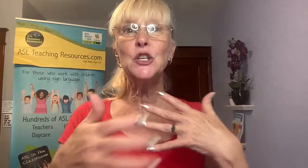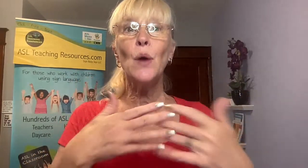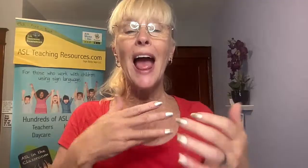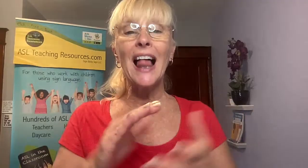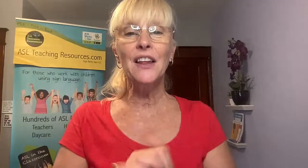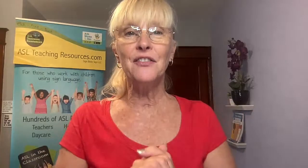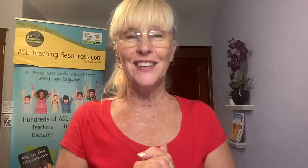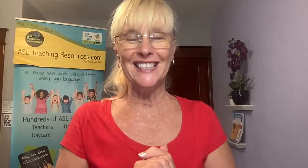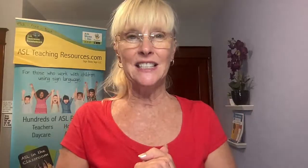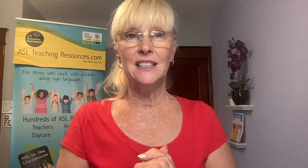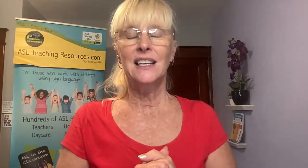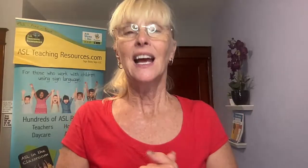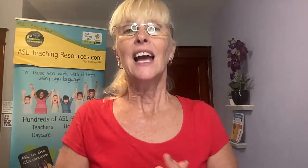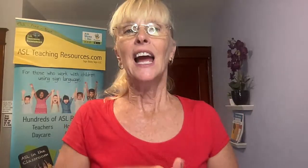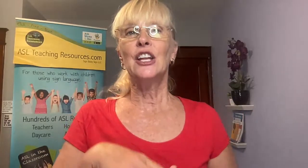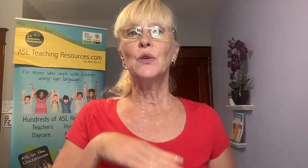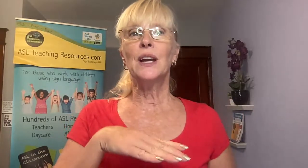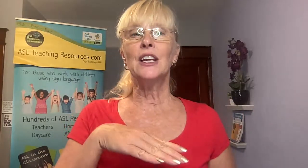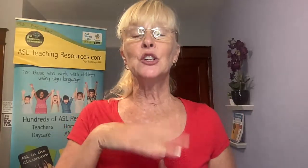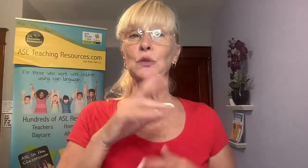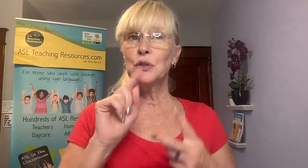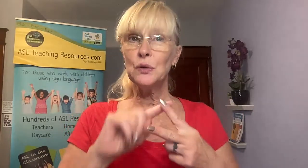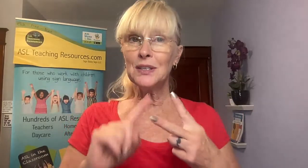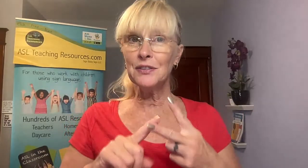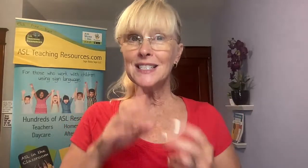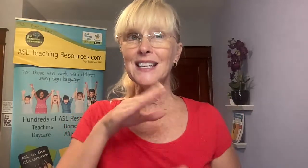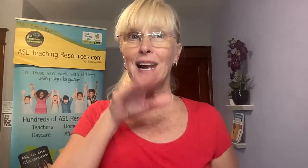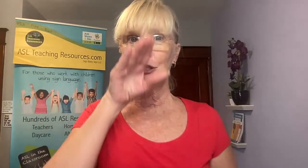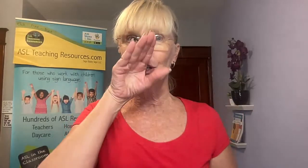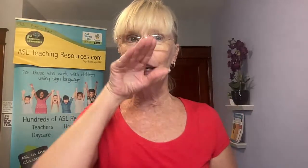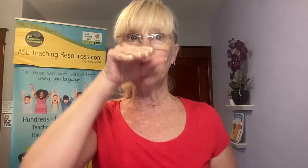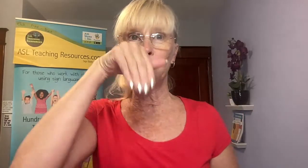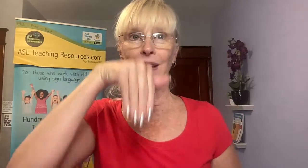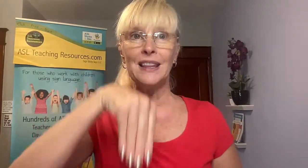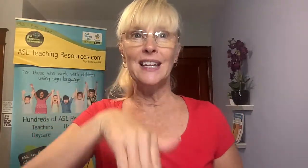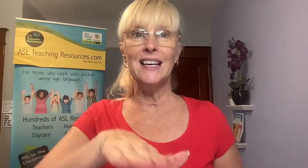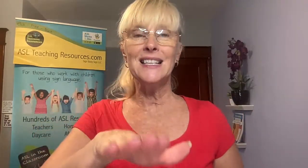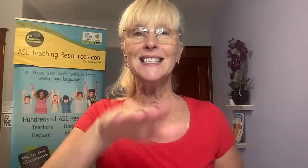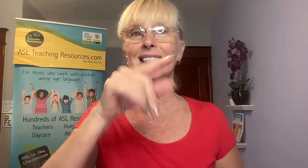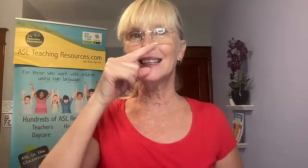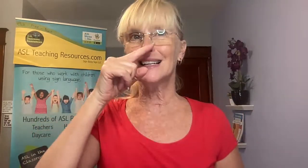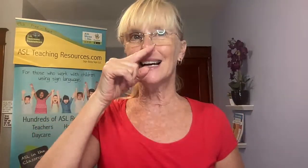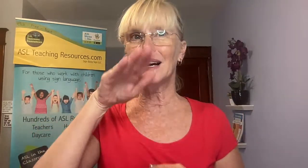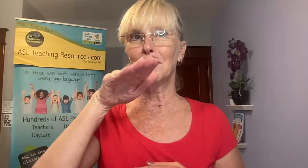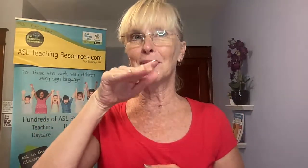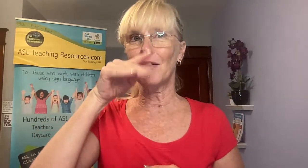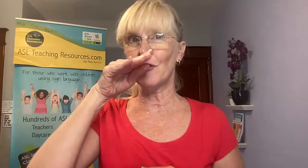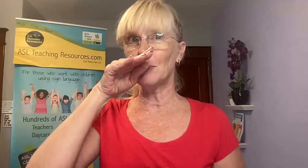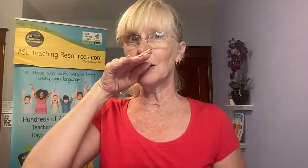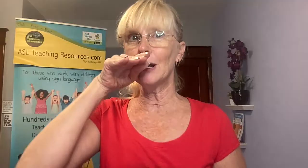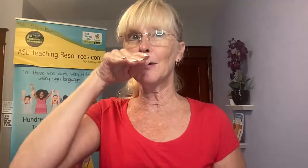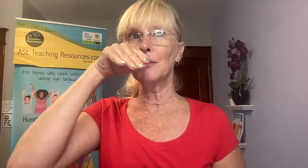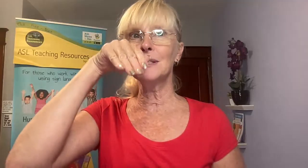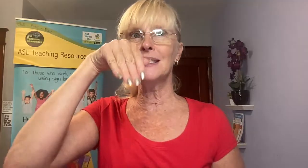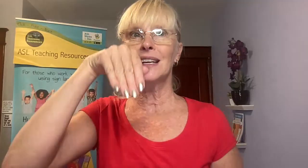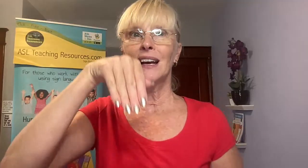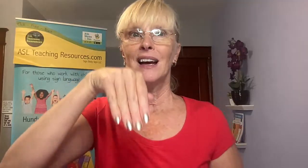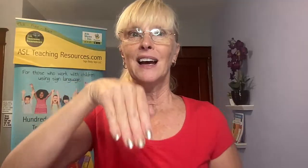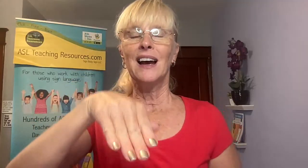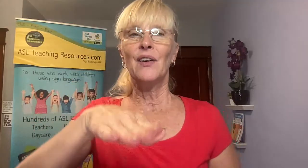do elephant. And you can do two different signs. You can do this from your nose,